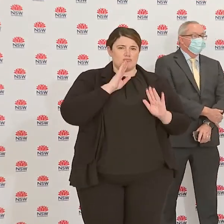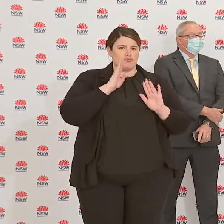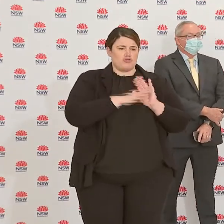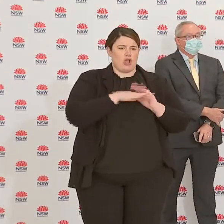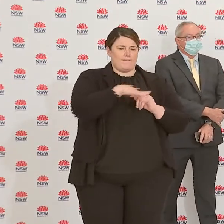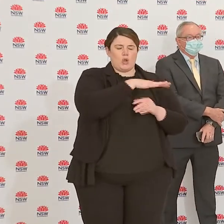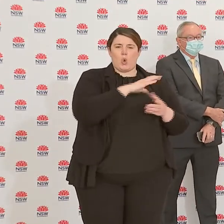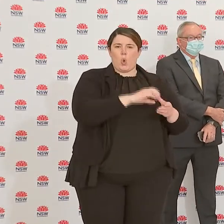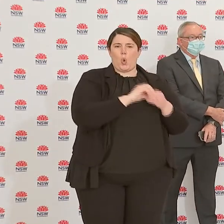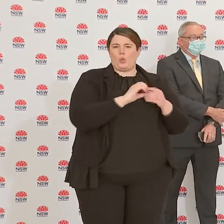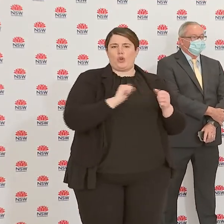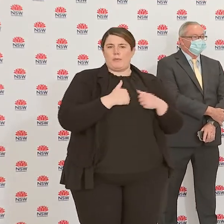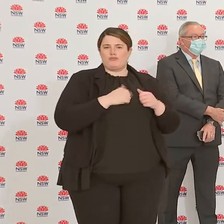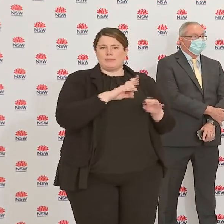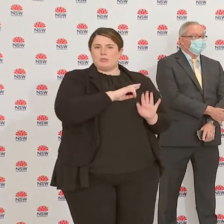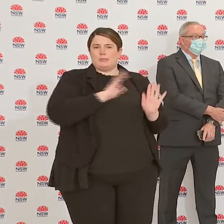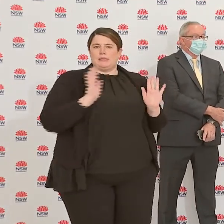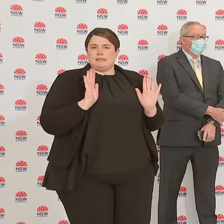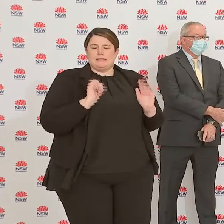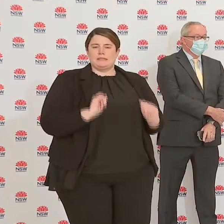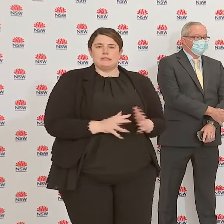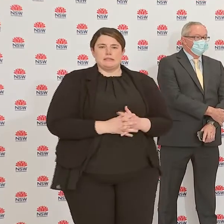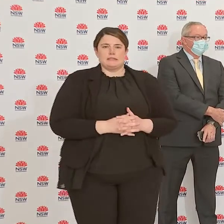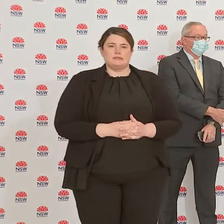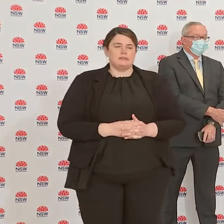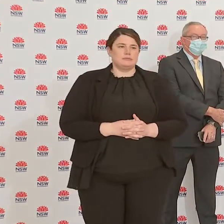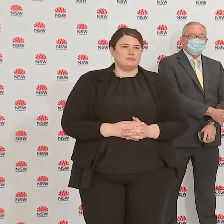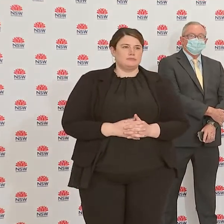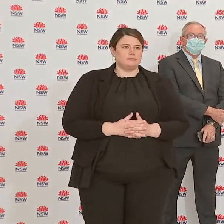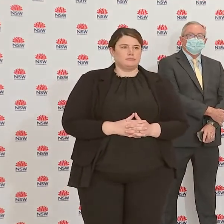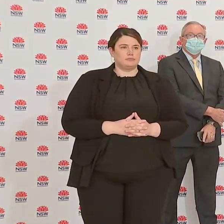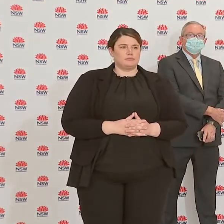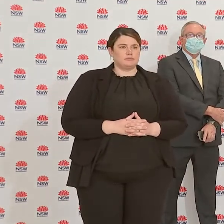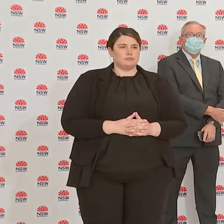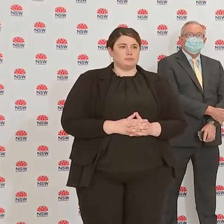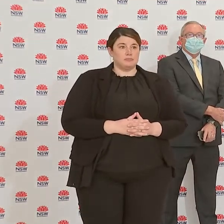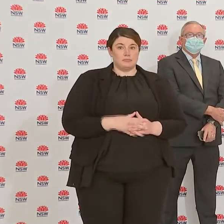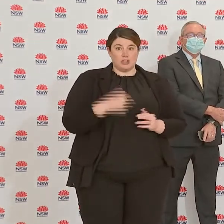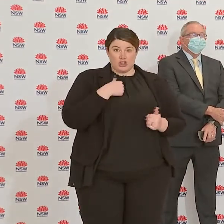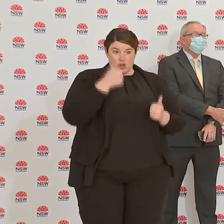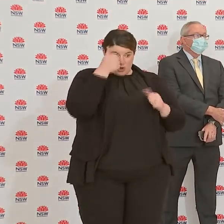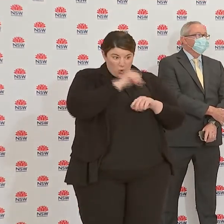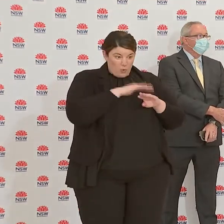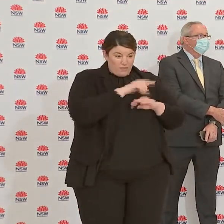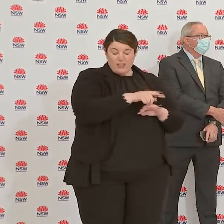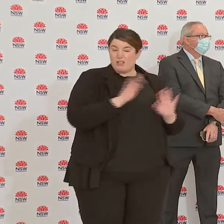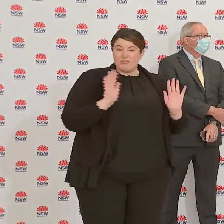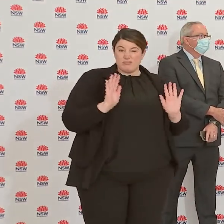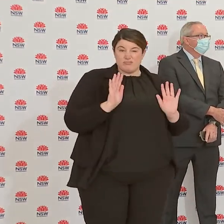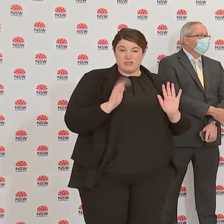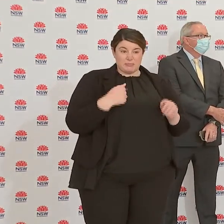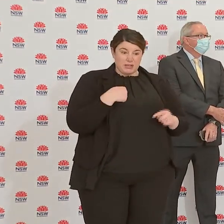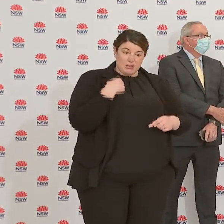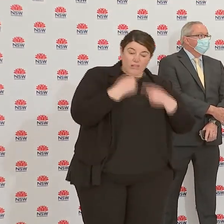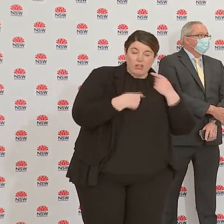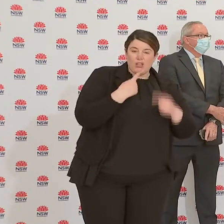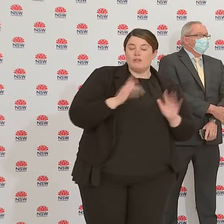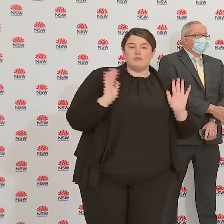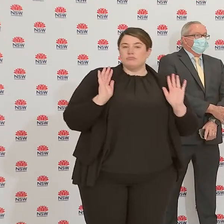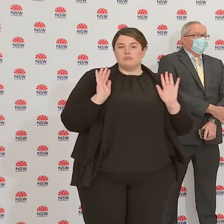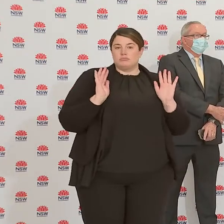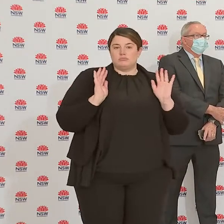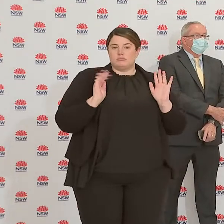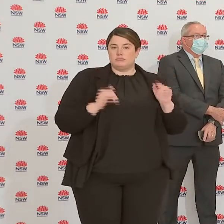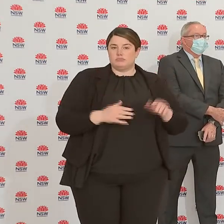people who run that facility. Look, I can't. I'm not in the position to know anything about it. I think it's premature to comment. All I would like to